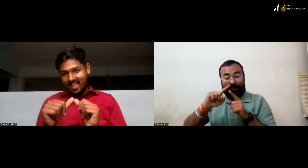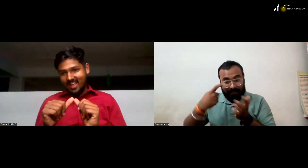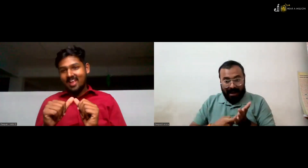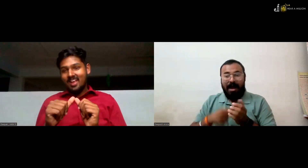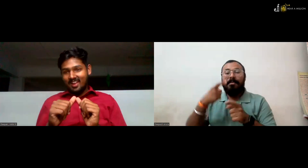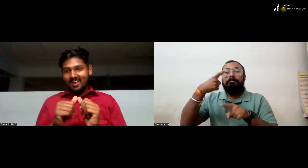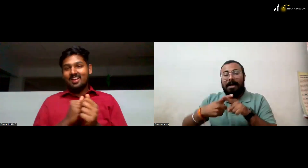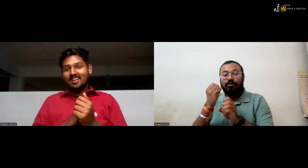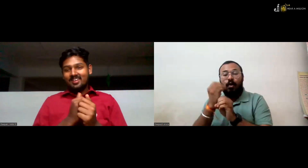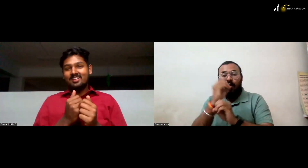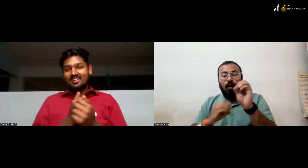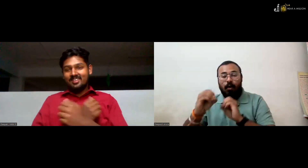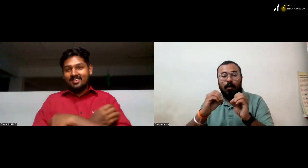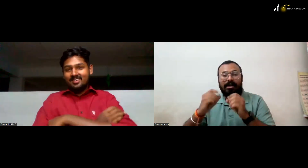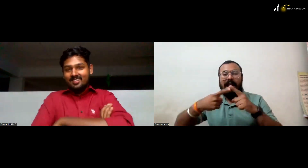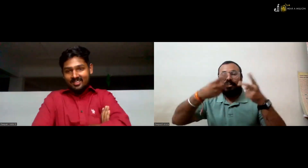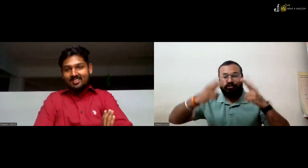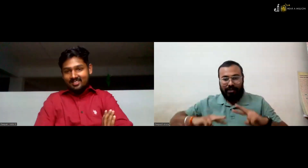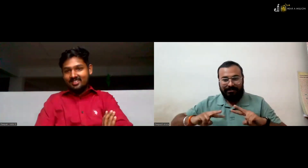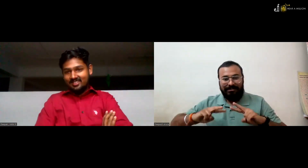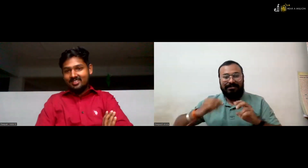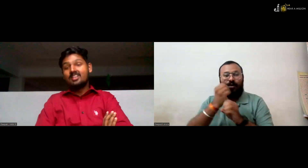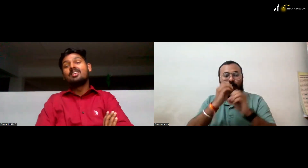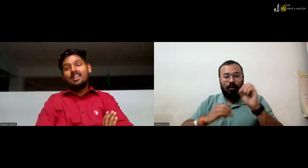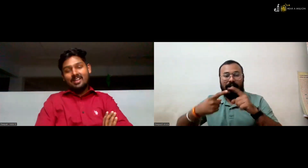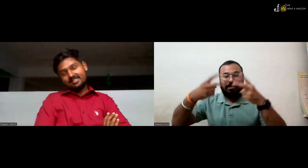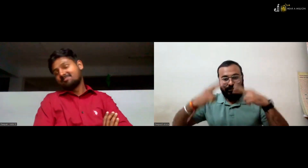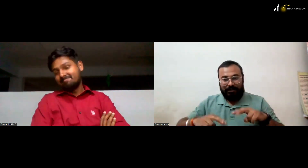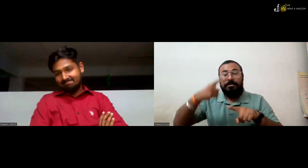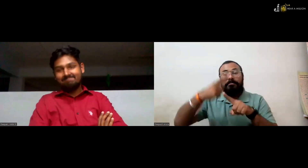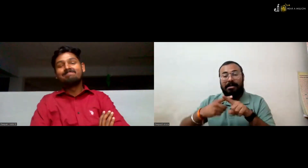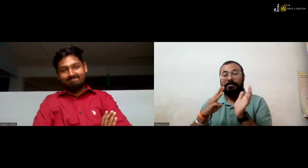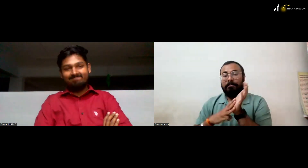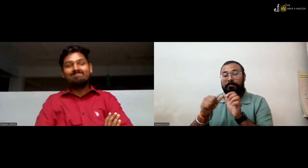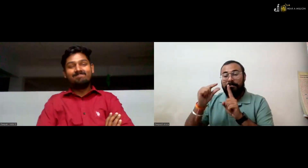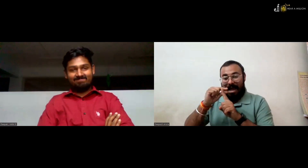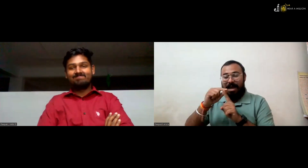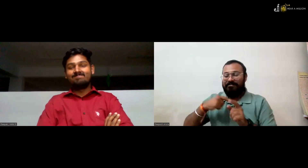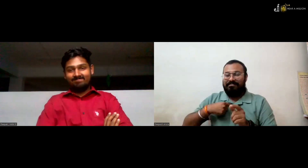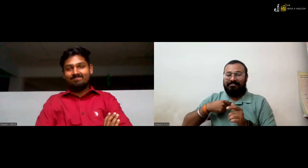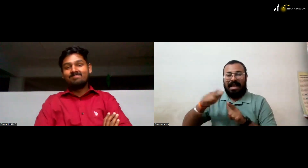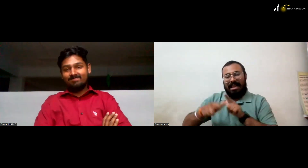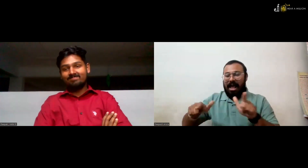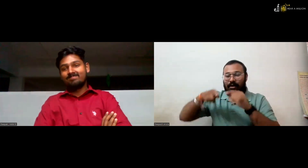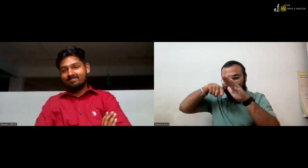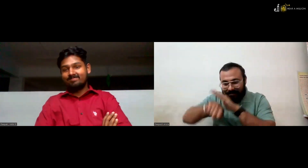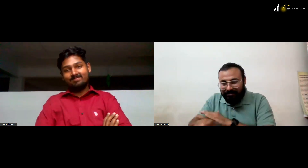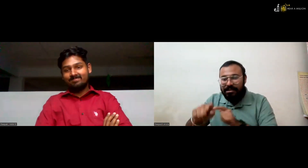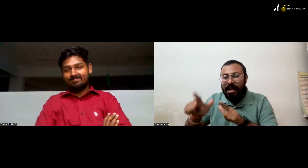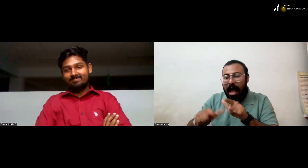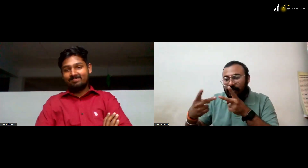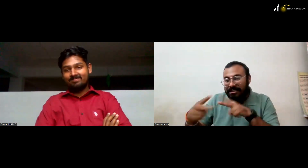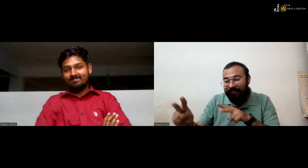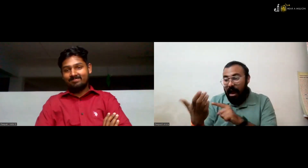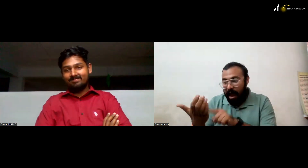something. Like at that time we couldn't have Ola or Uber facilities, so the translations, like Google helped us from the